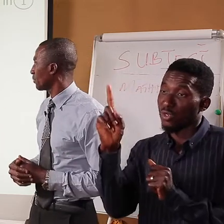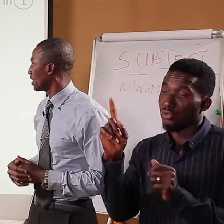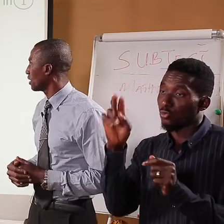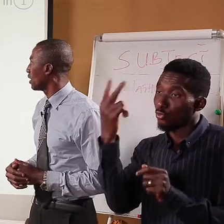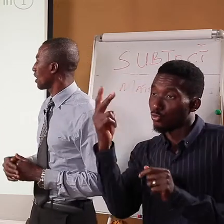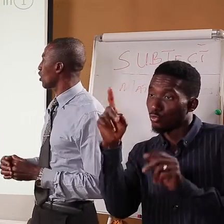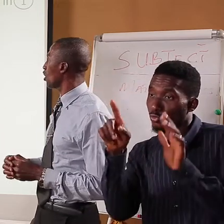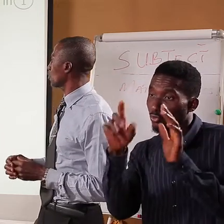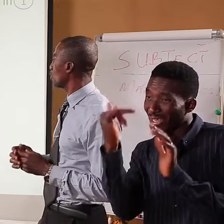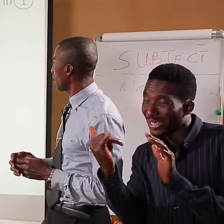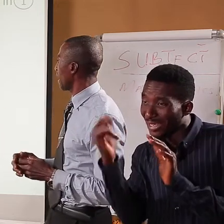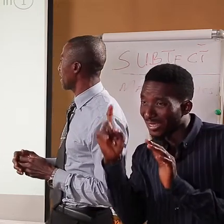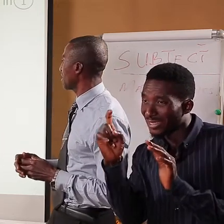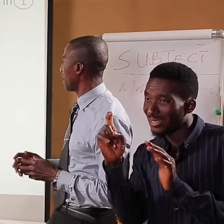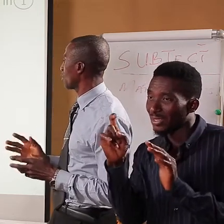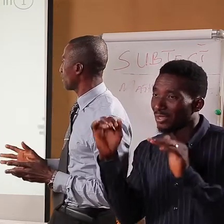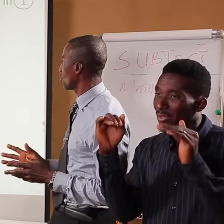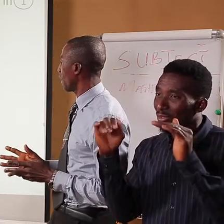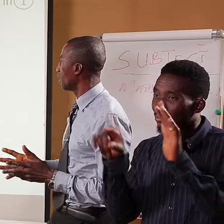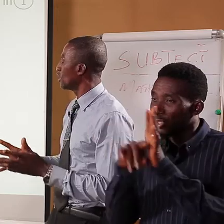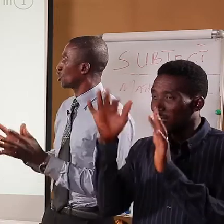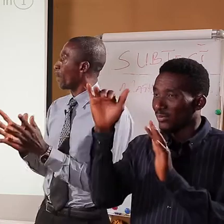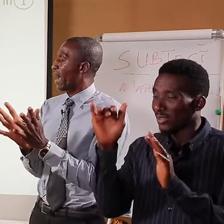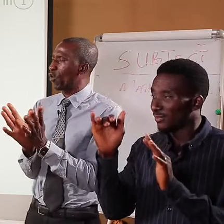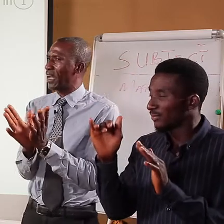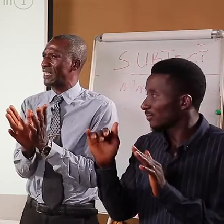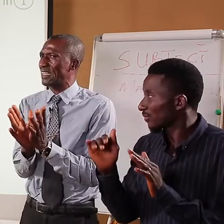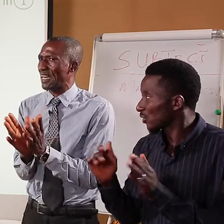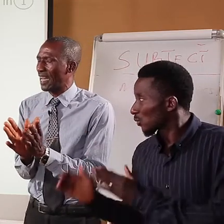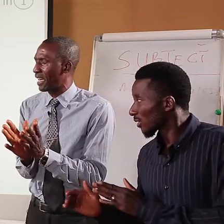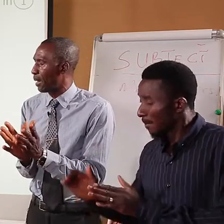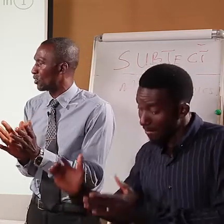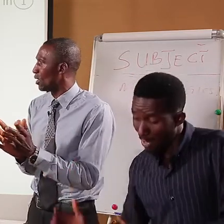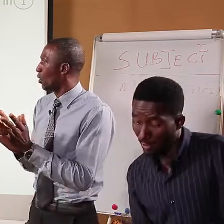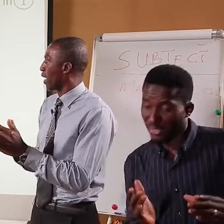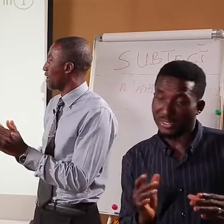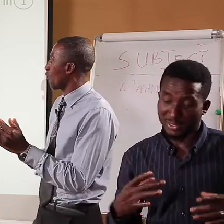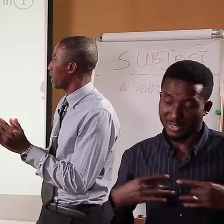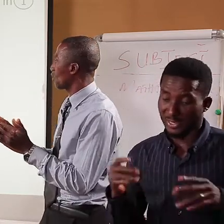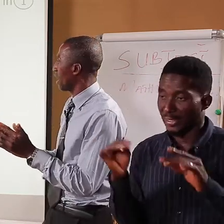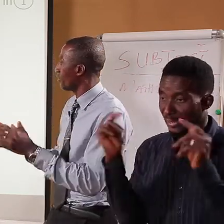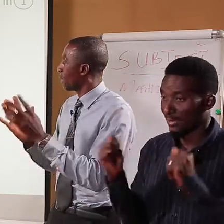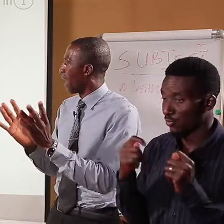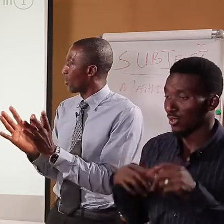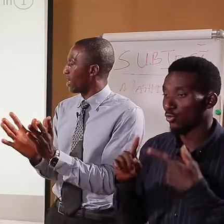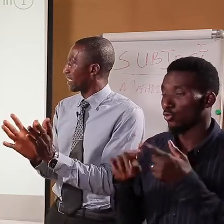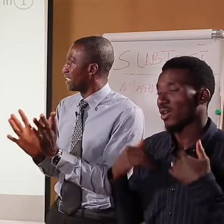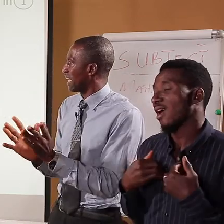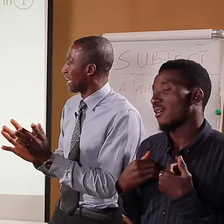minus 15 equals to the right-hand side, which is 1. So by collecting the like terms, we are now going to have,